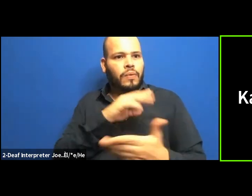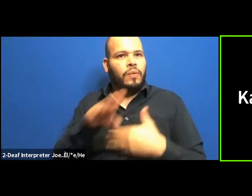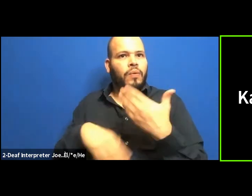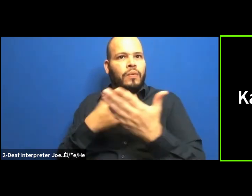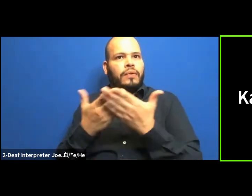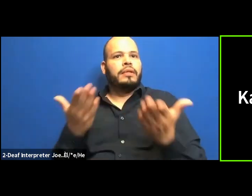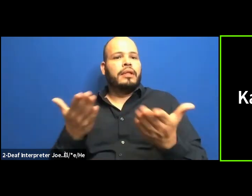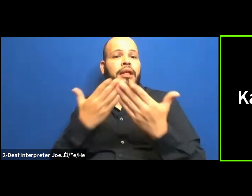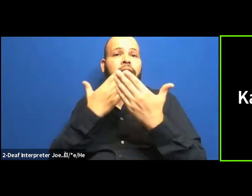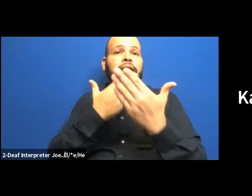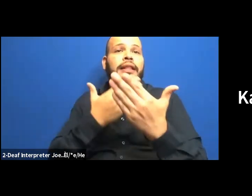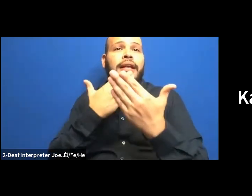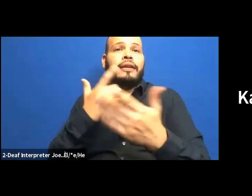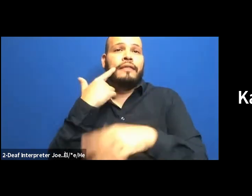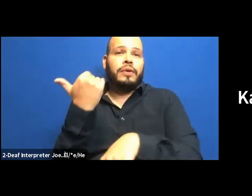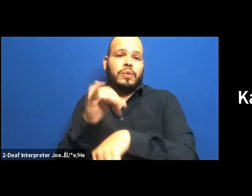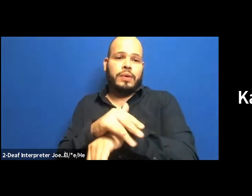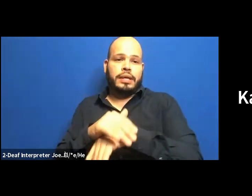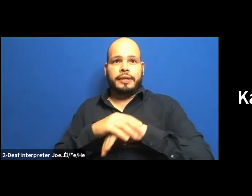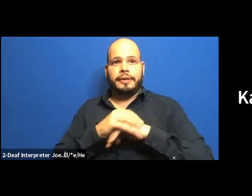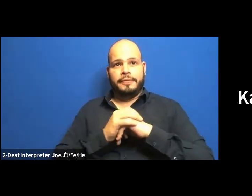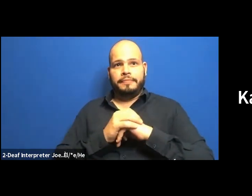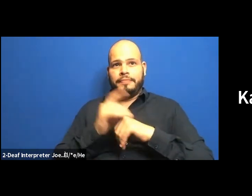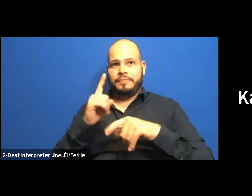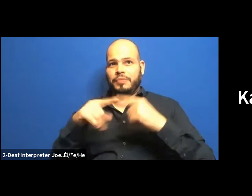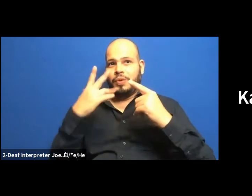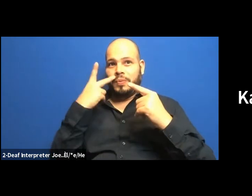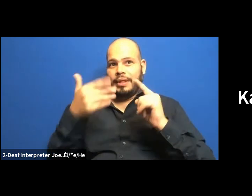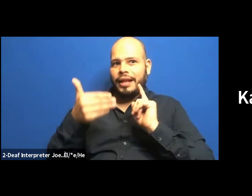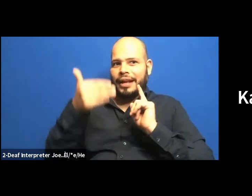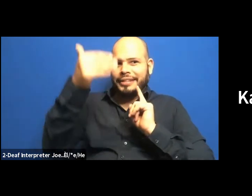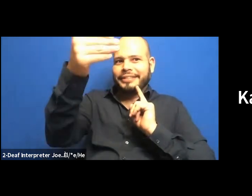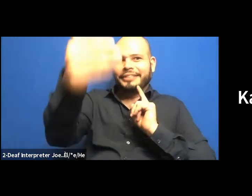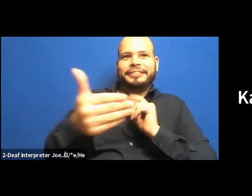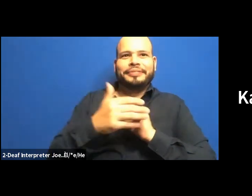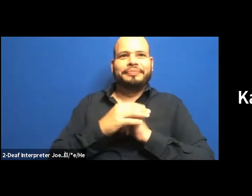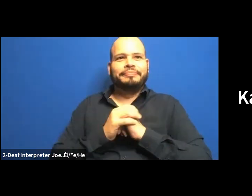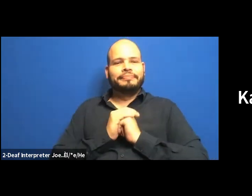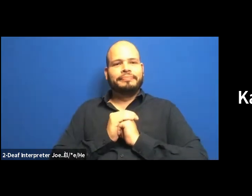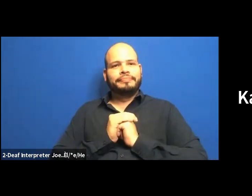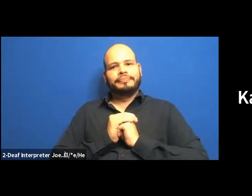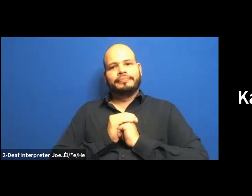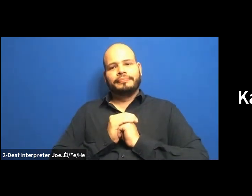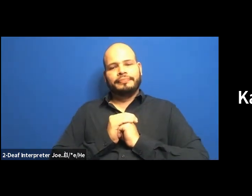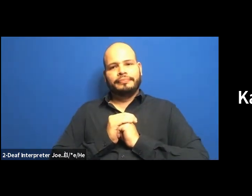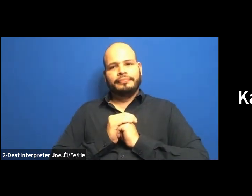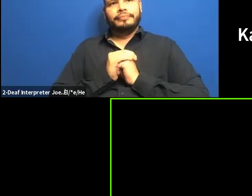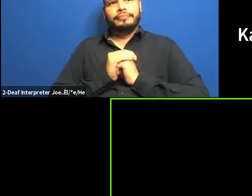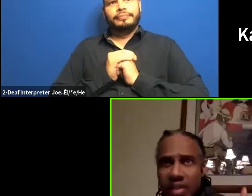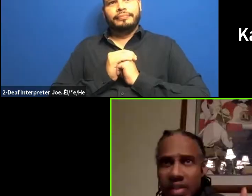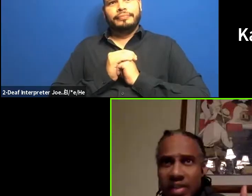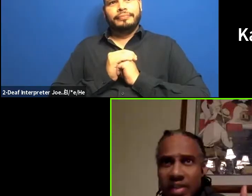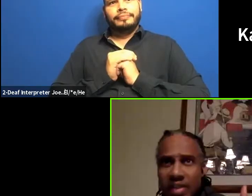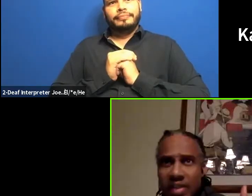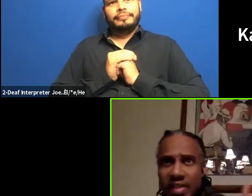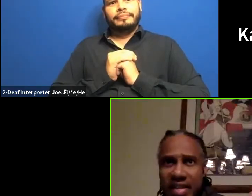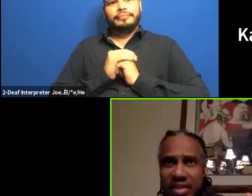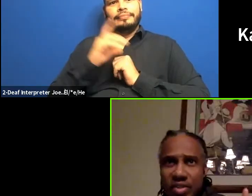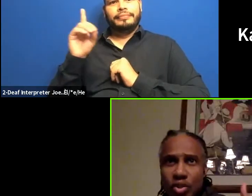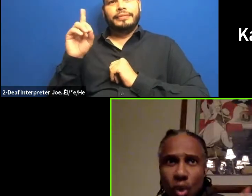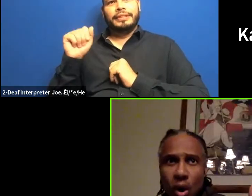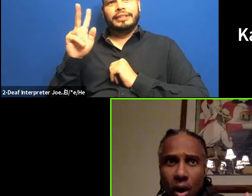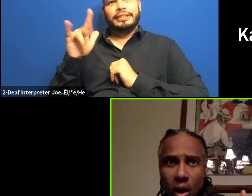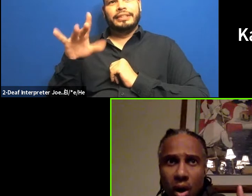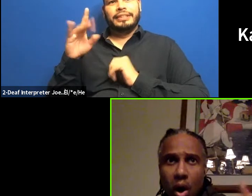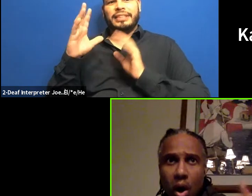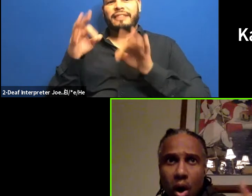Definitely. Thank you all so much for engaging us in these questions and giving your heartfelt knowledge to this.